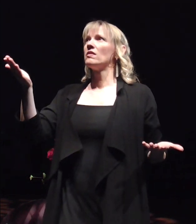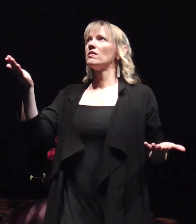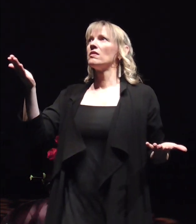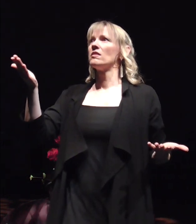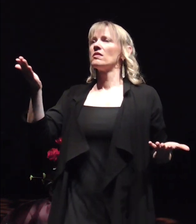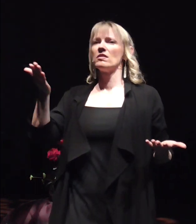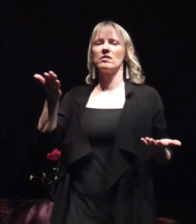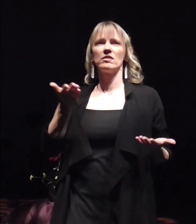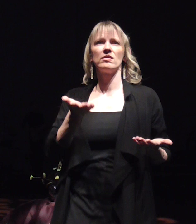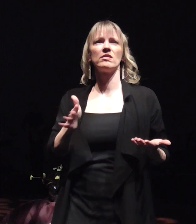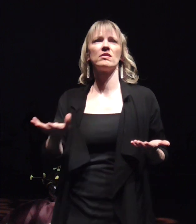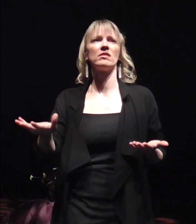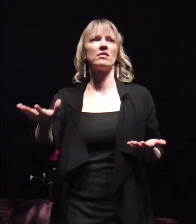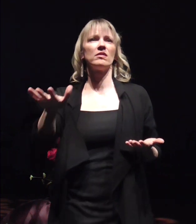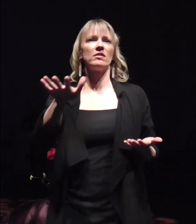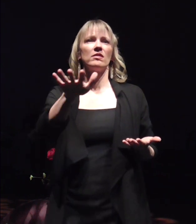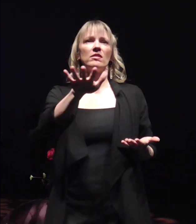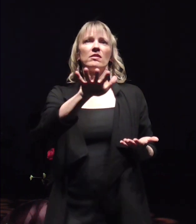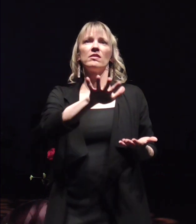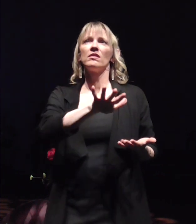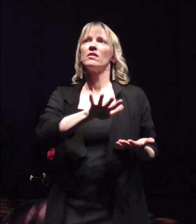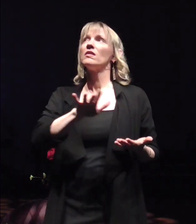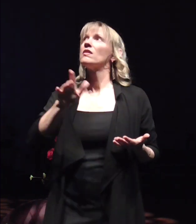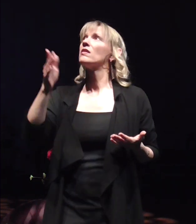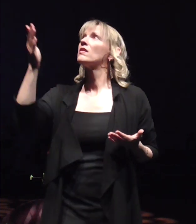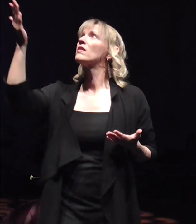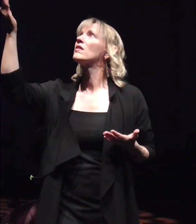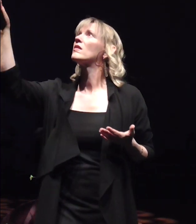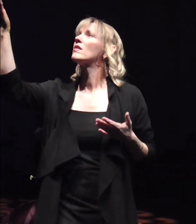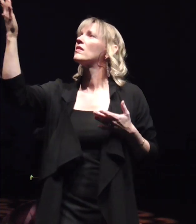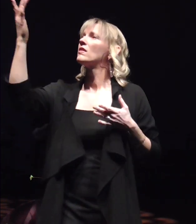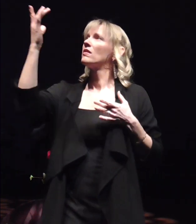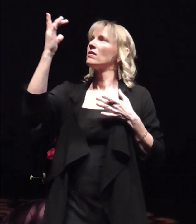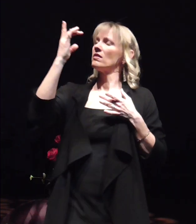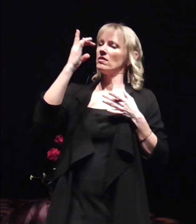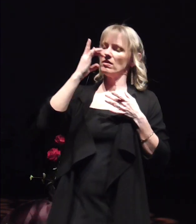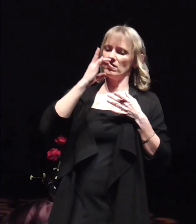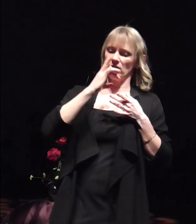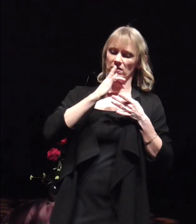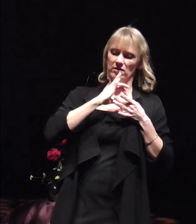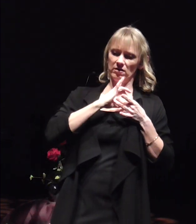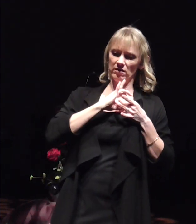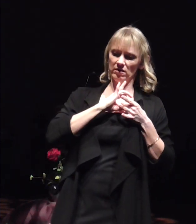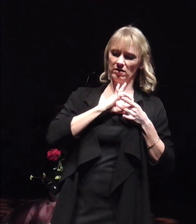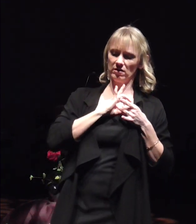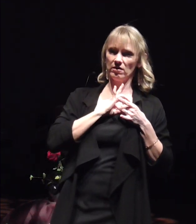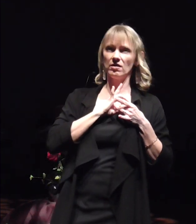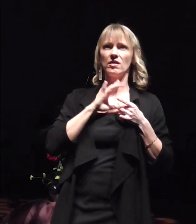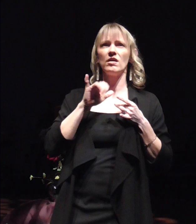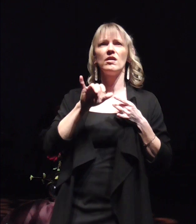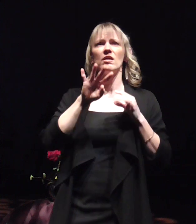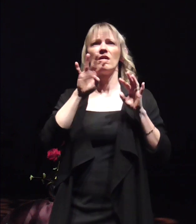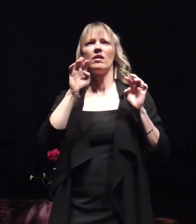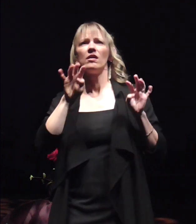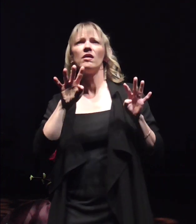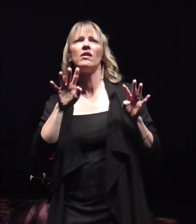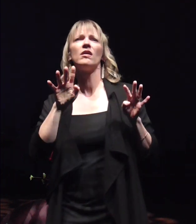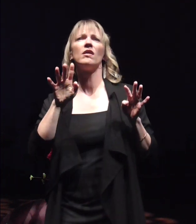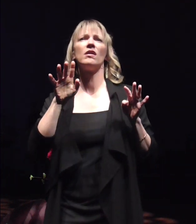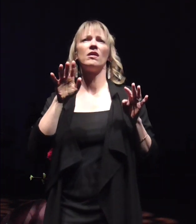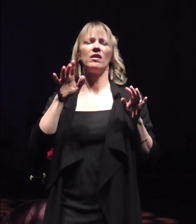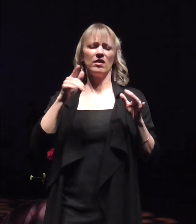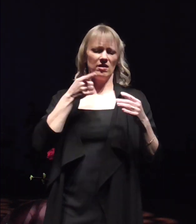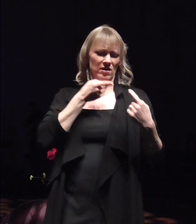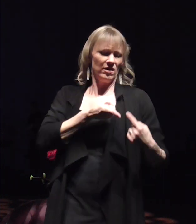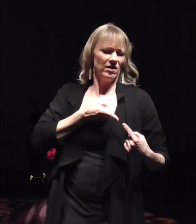And there I found you in the mystery, in oceans